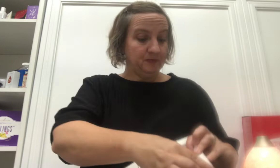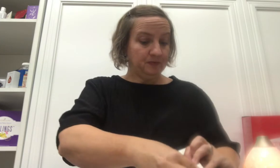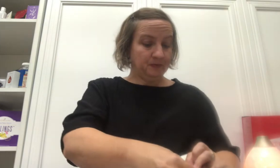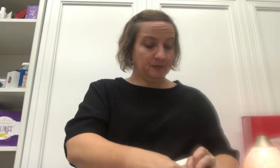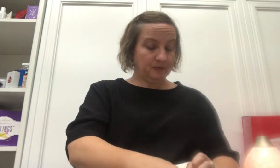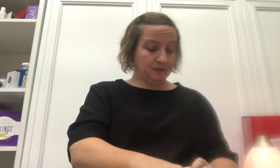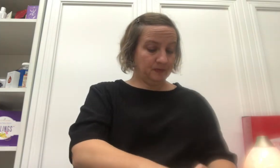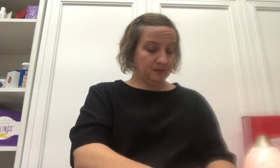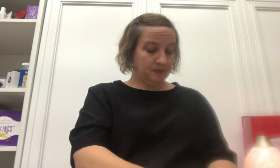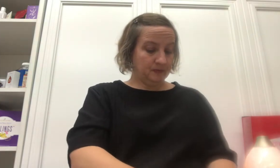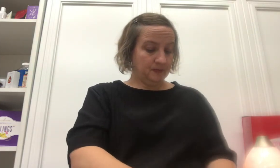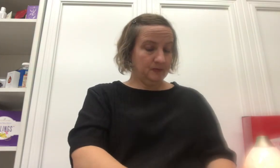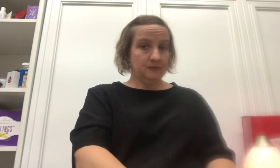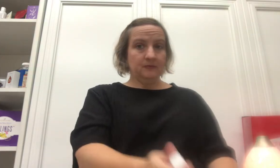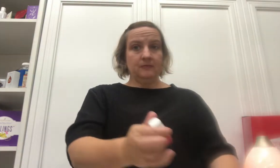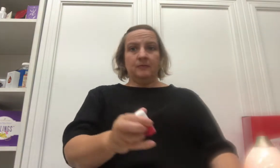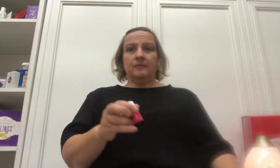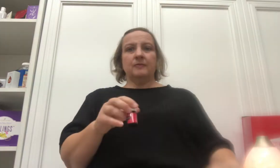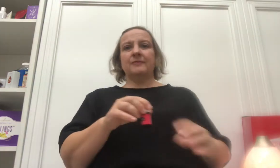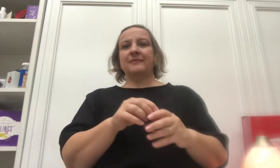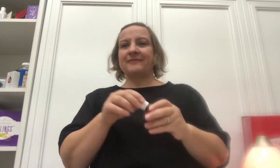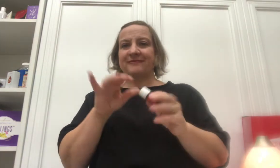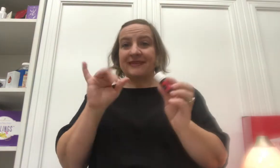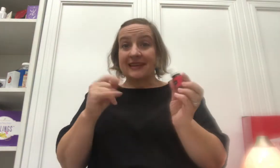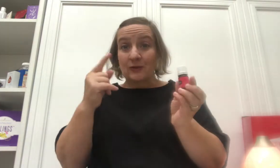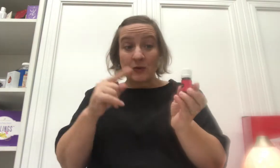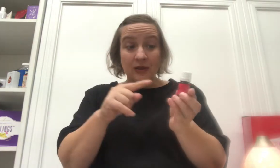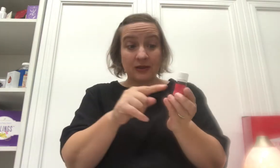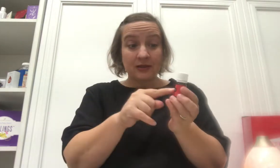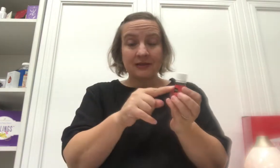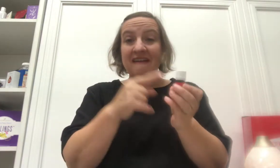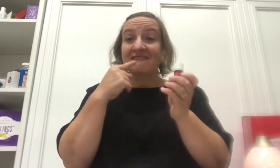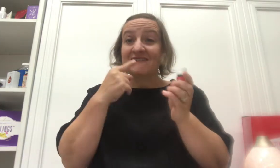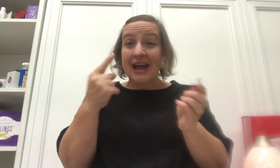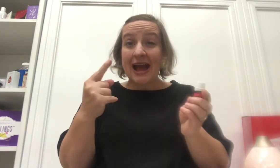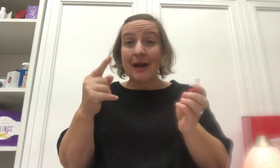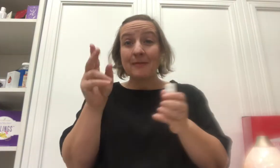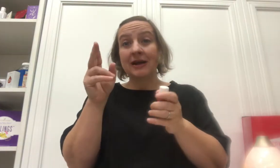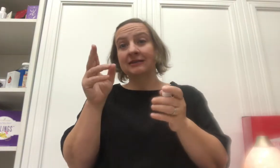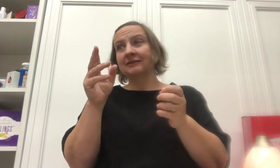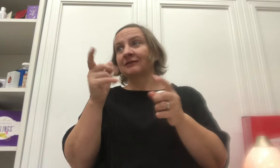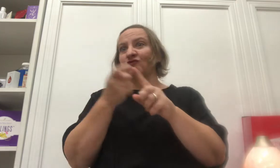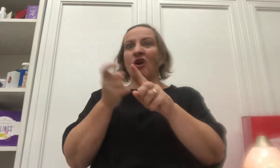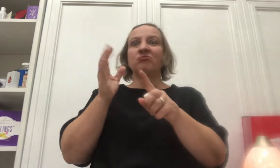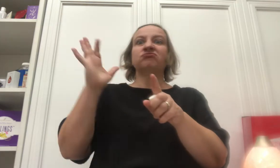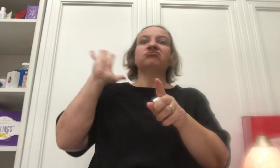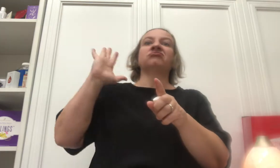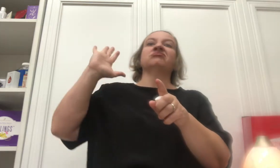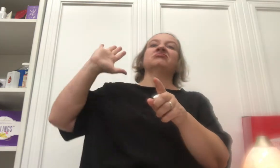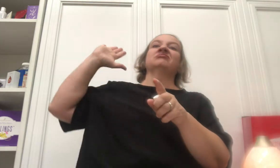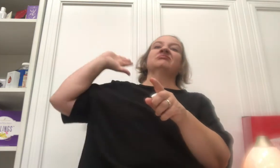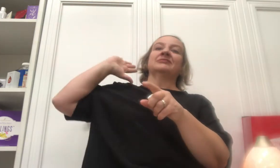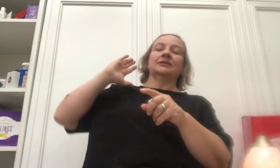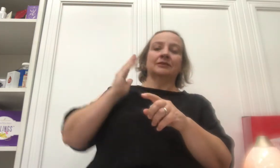Frankincense is the last one on this layer here. And this one is, of course, famous